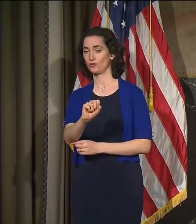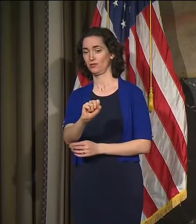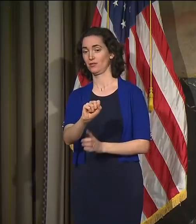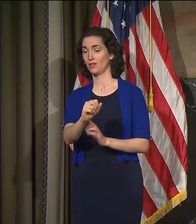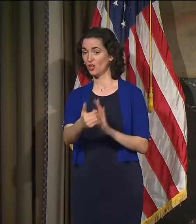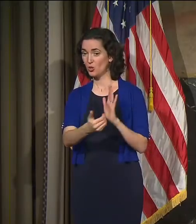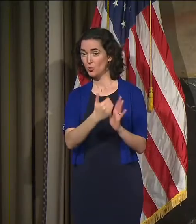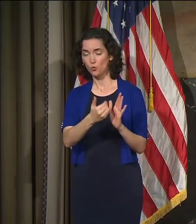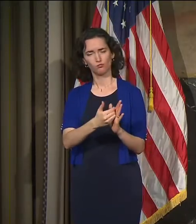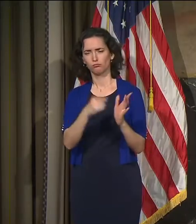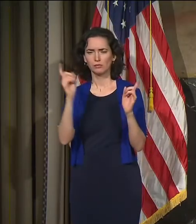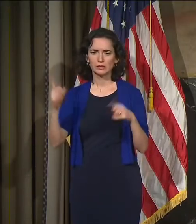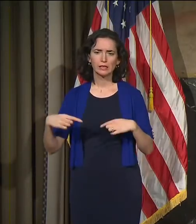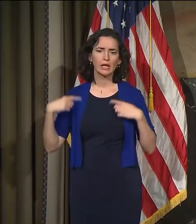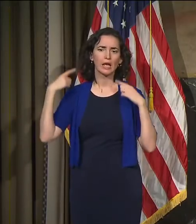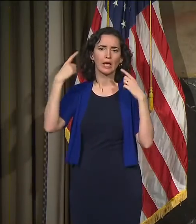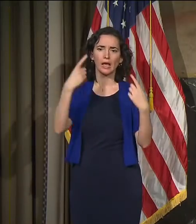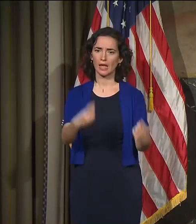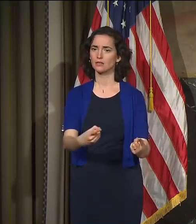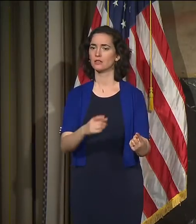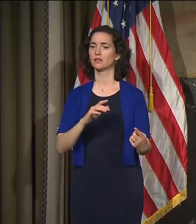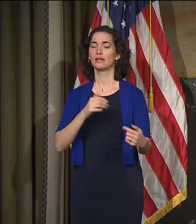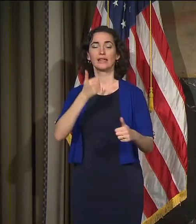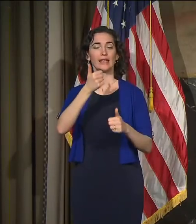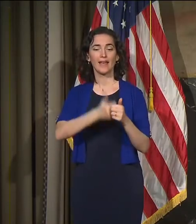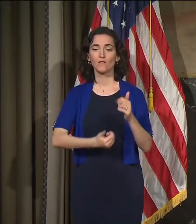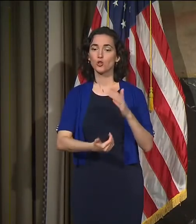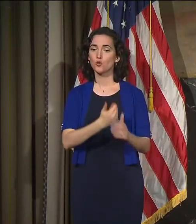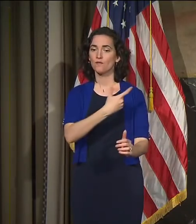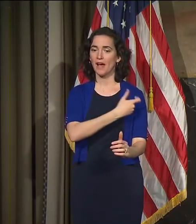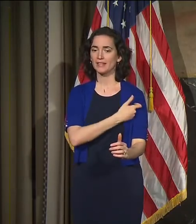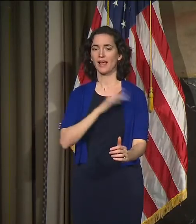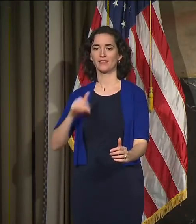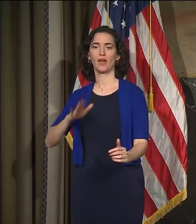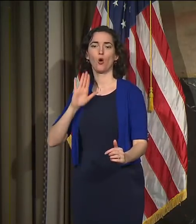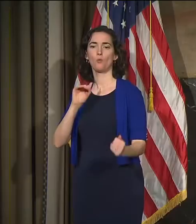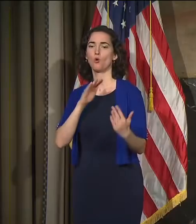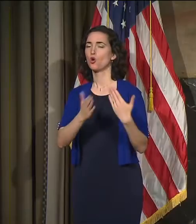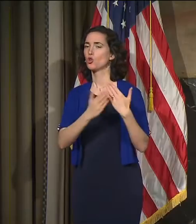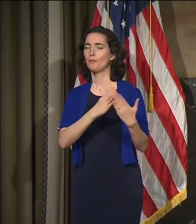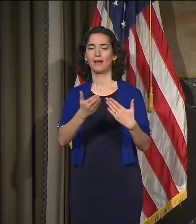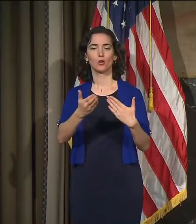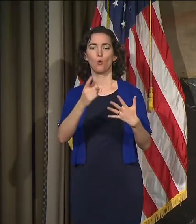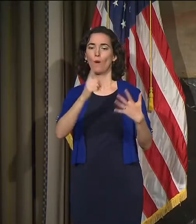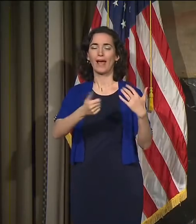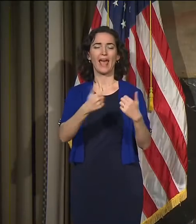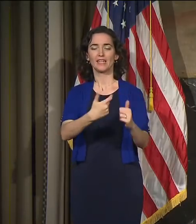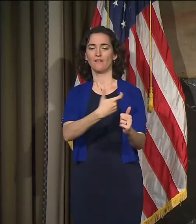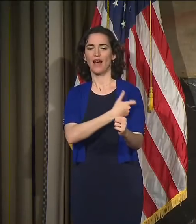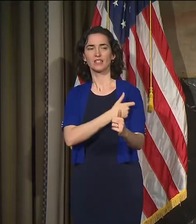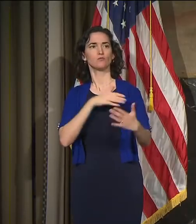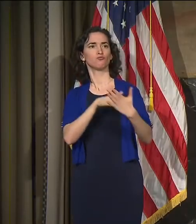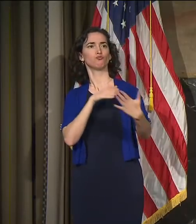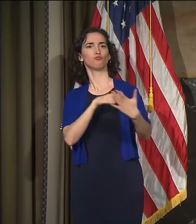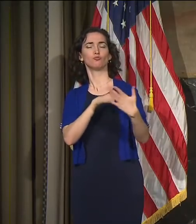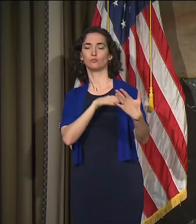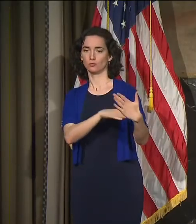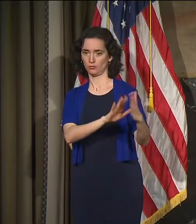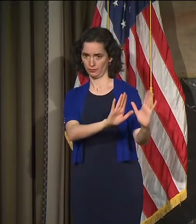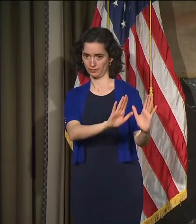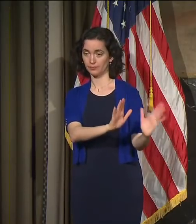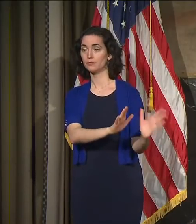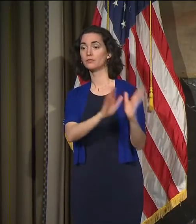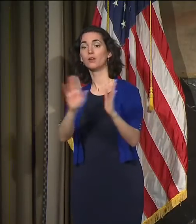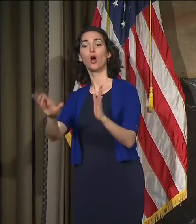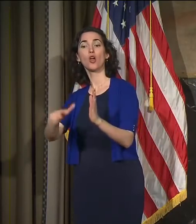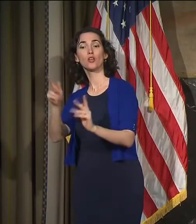new, and they seem to adopt that approach to every vaccine that comes along the way. Other individuals,